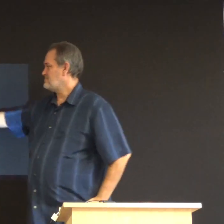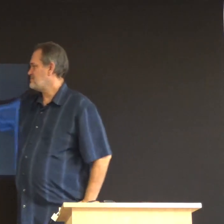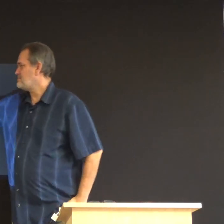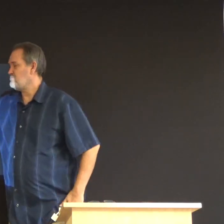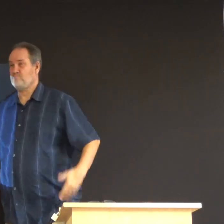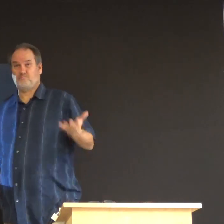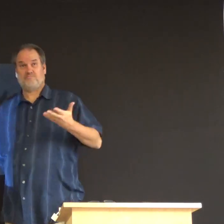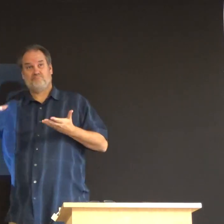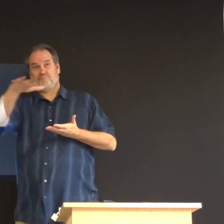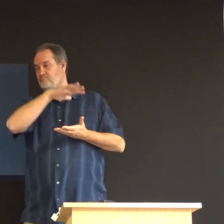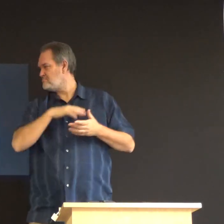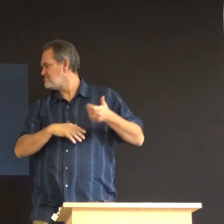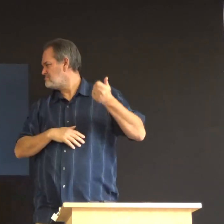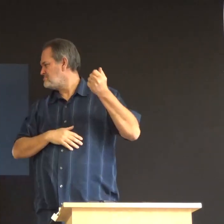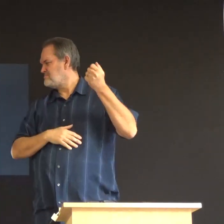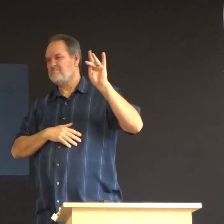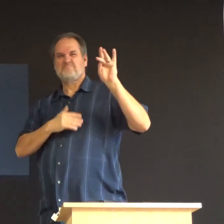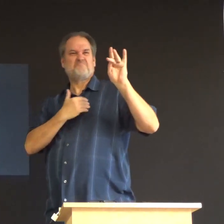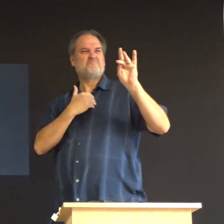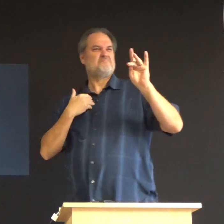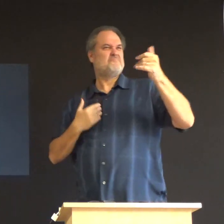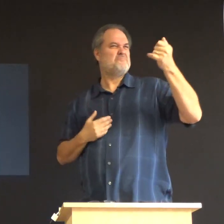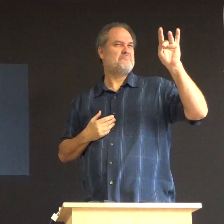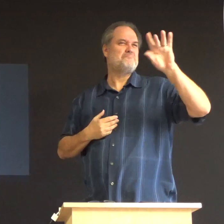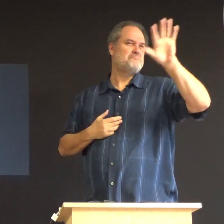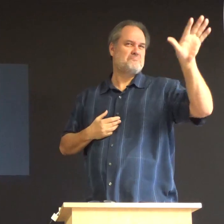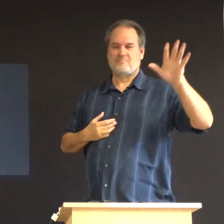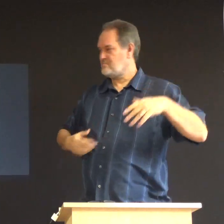And right here, in local, at 18.